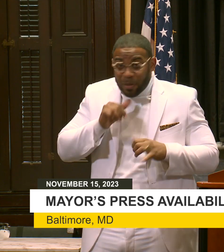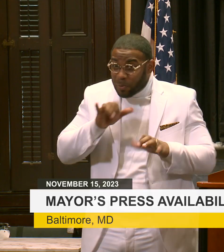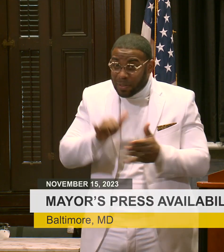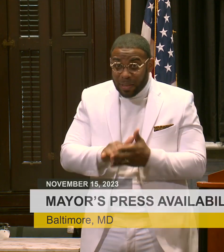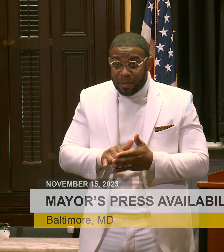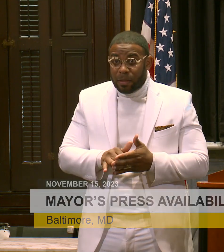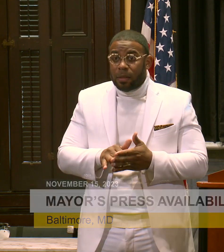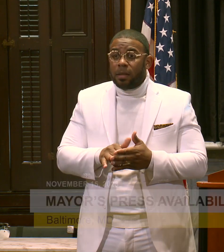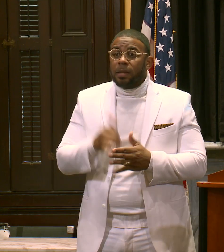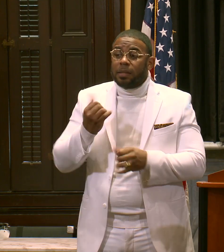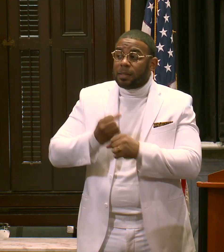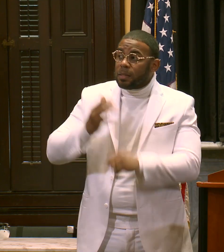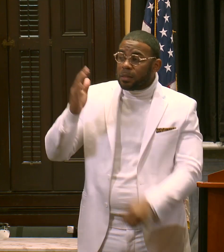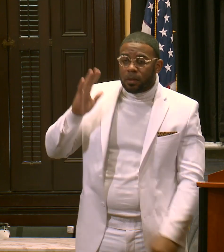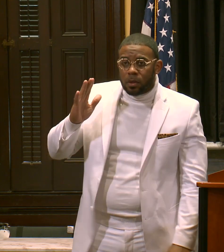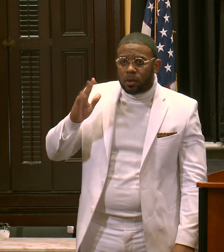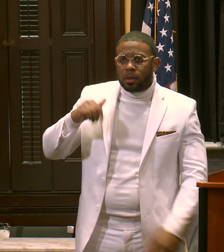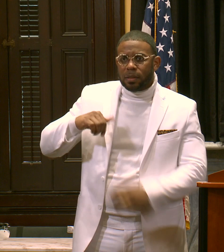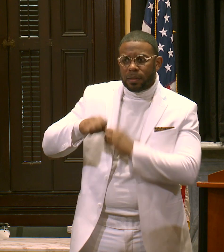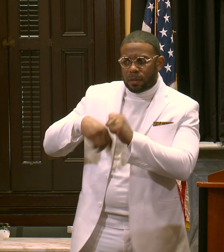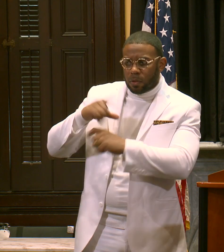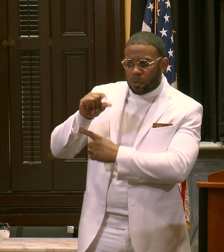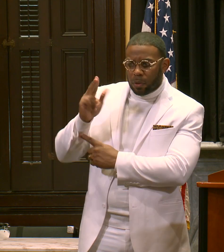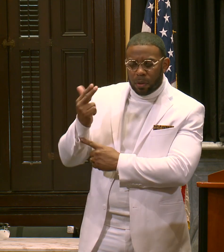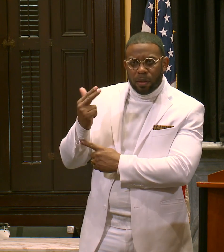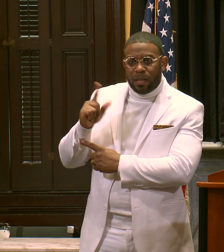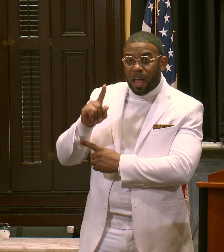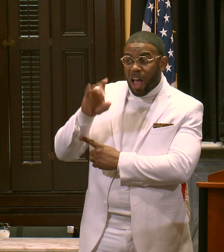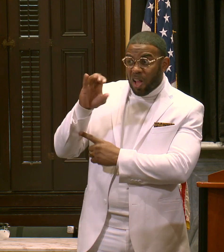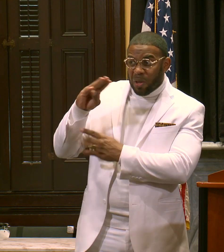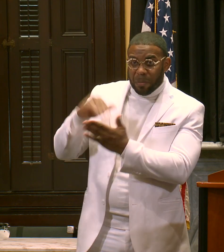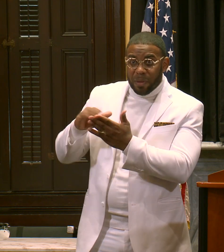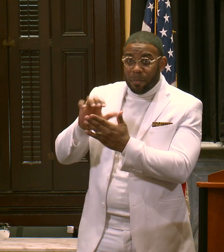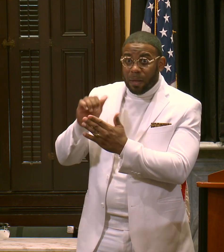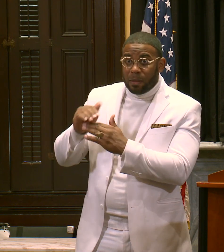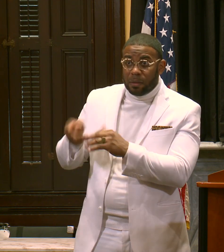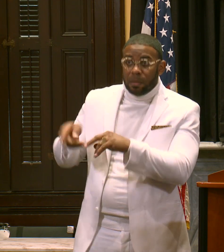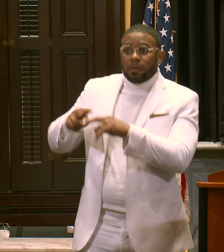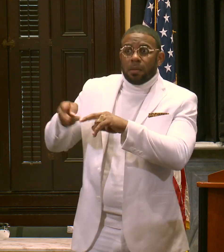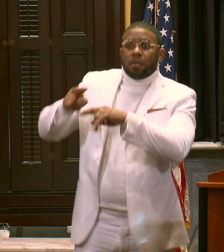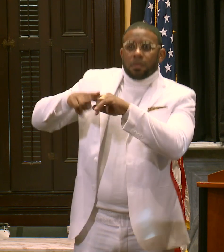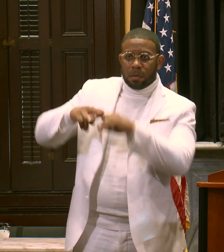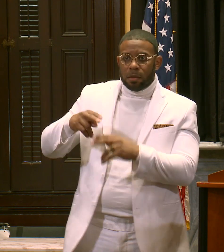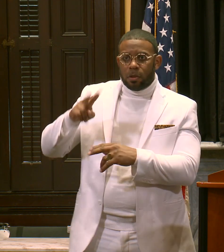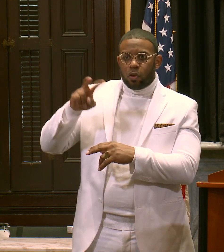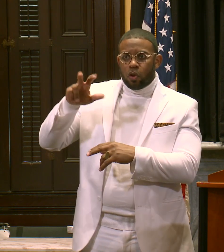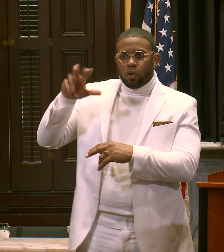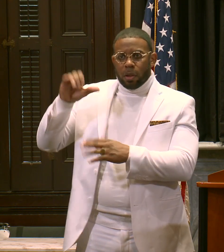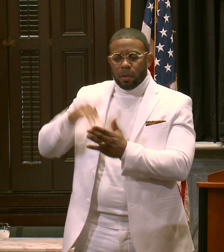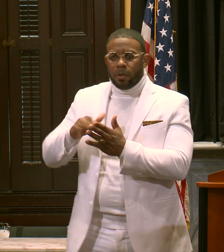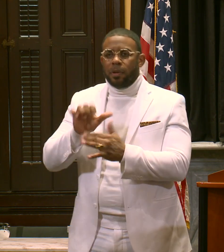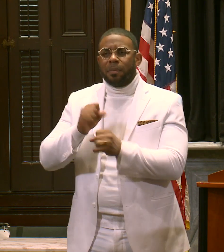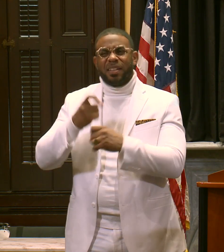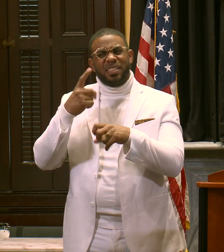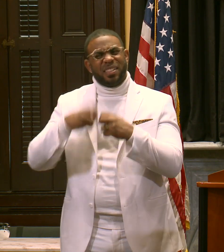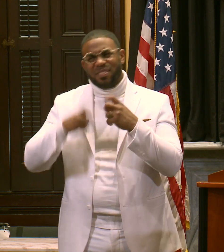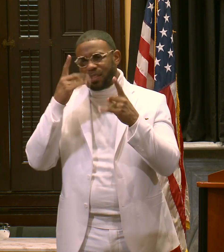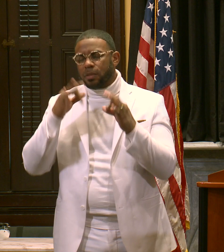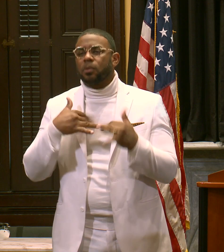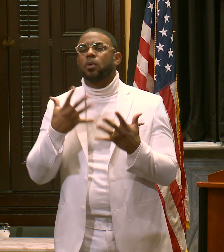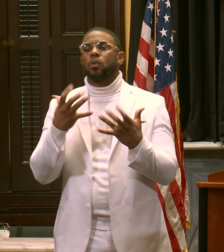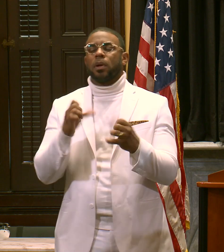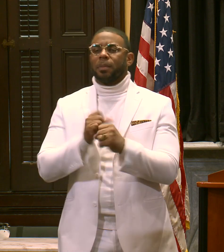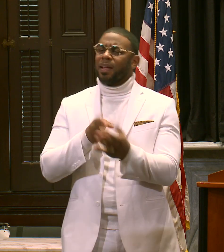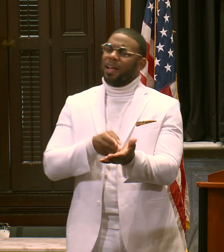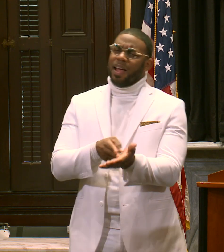do that 10 years ago in 2013, that 100 million might be 200 or 300 million. And we're going to have to make some tough decisions, but we